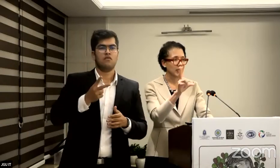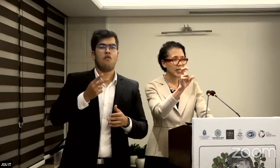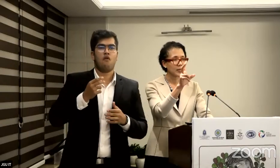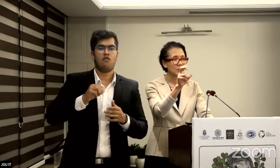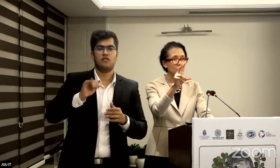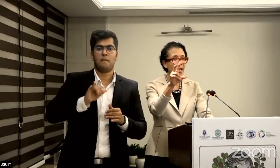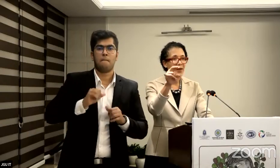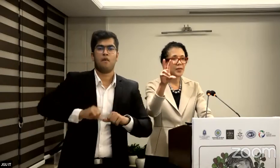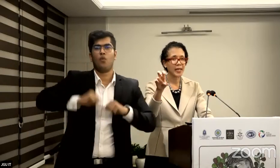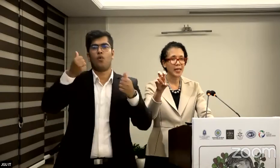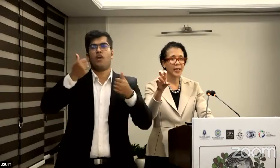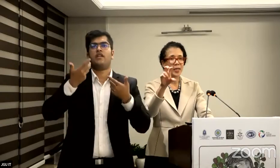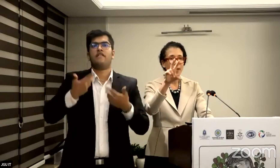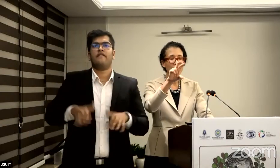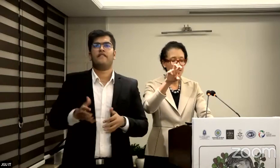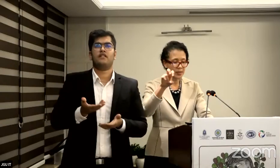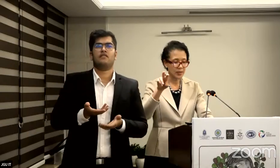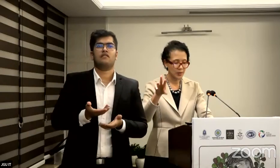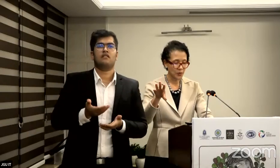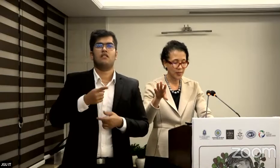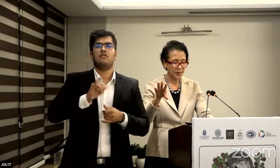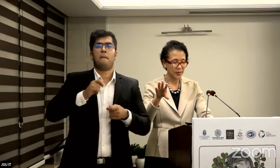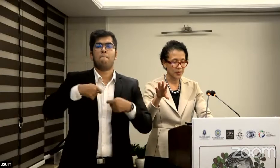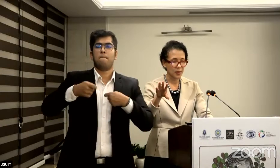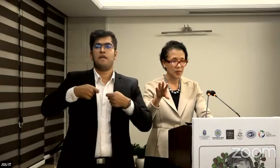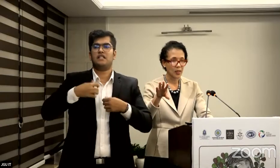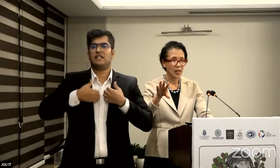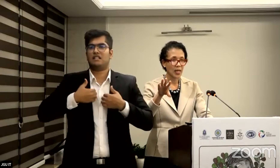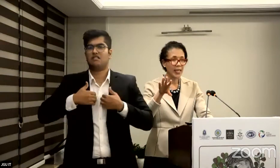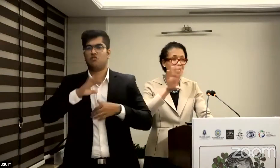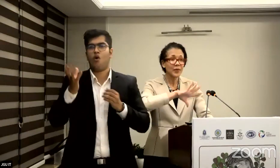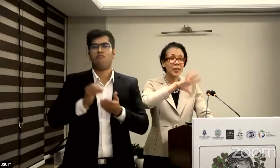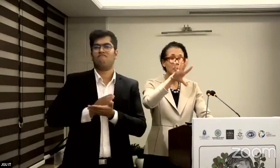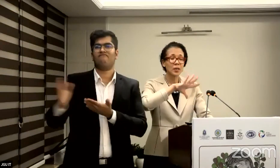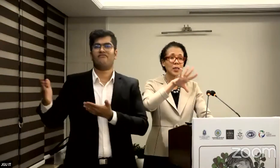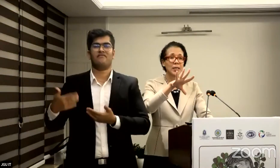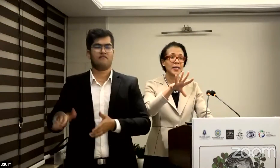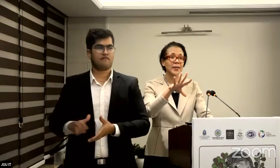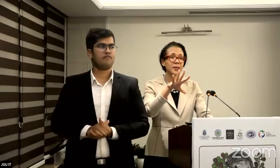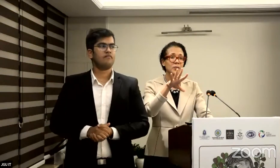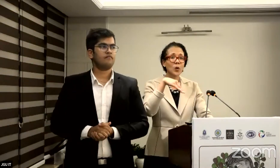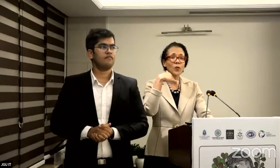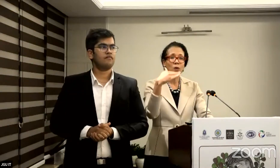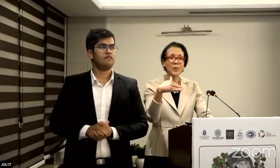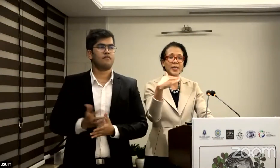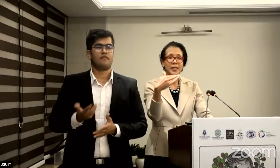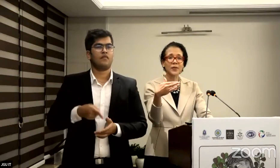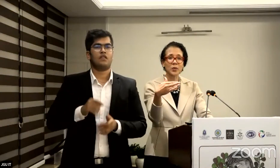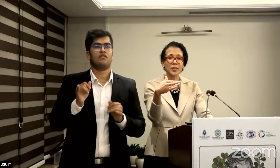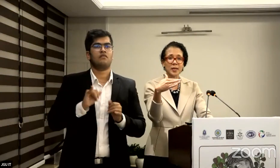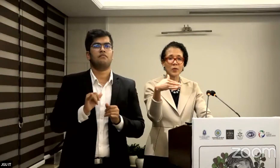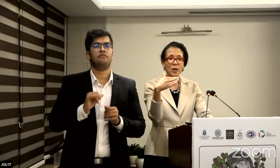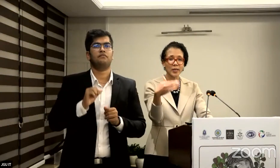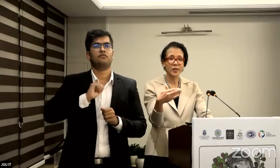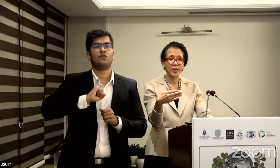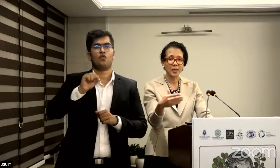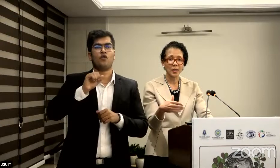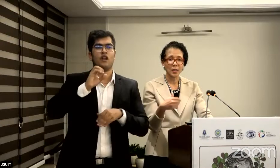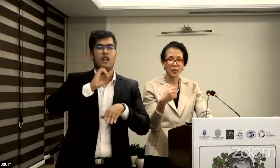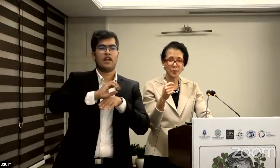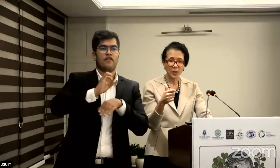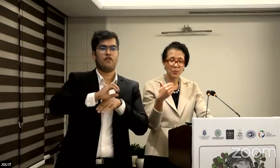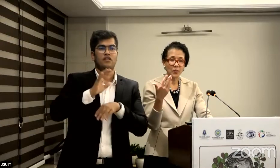victory against sort of aggregated business interests. And even against the overwhelming influence of one of